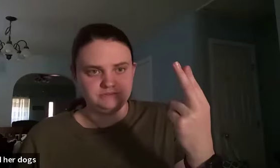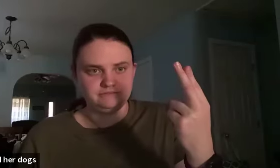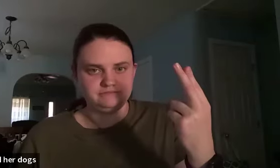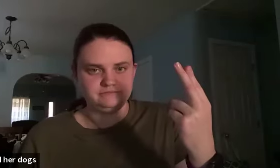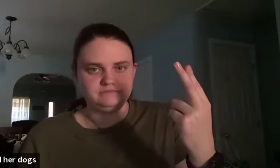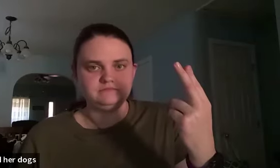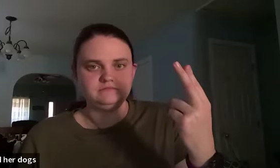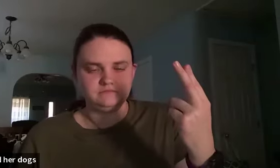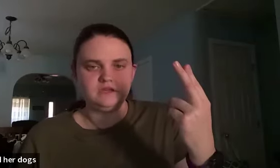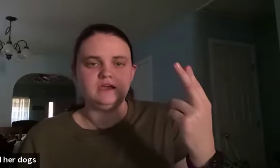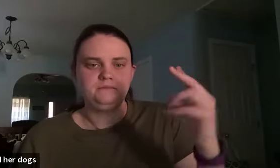MARCH. Okay.